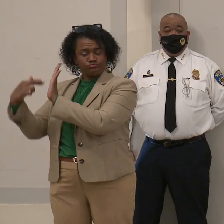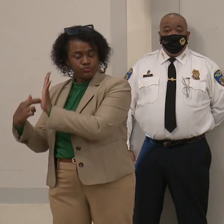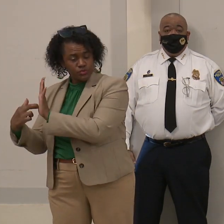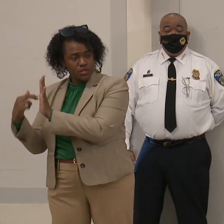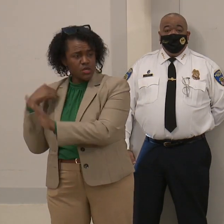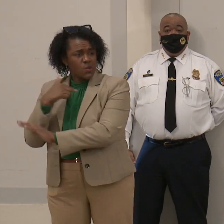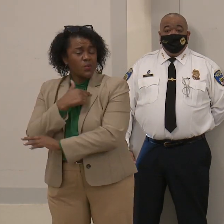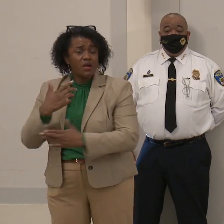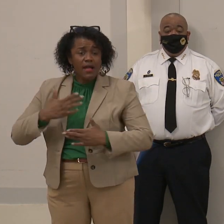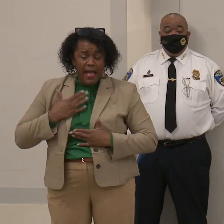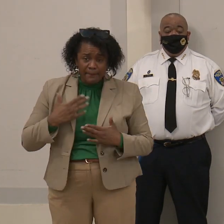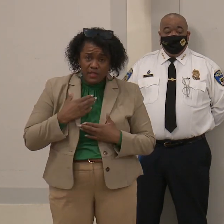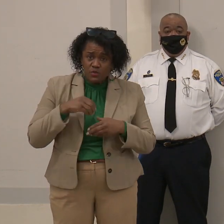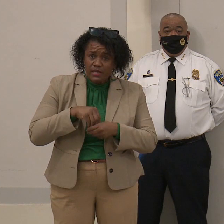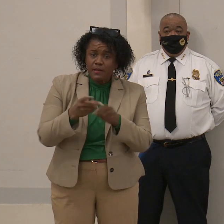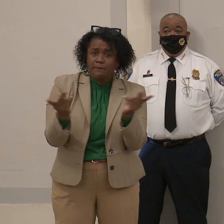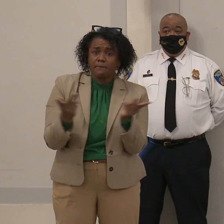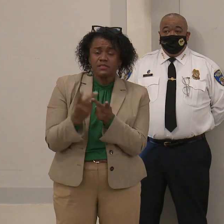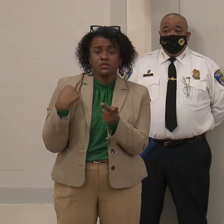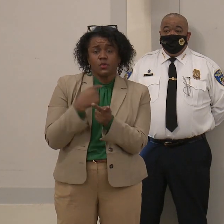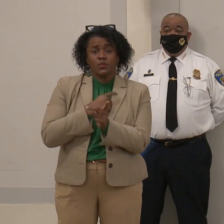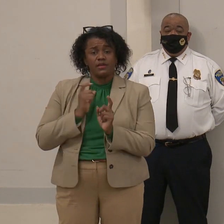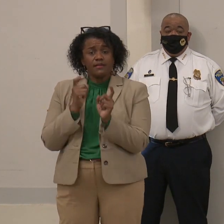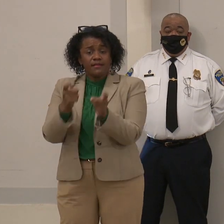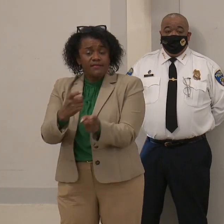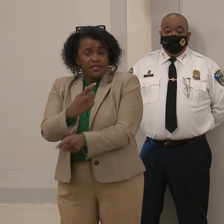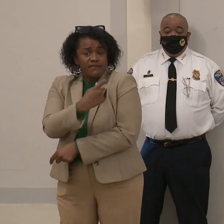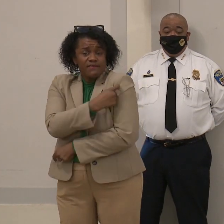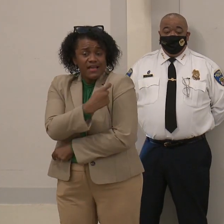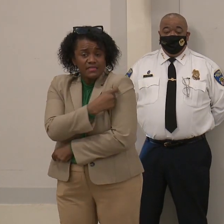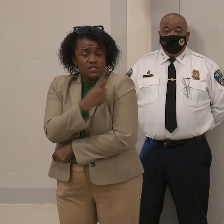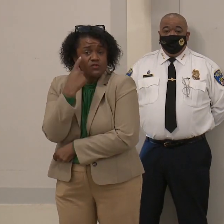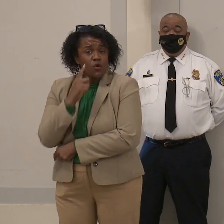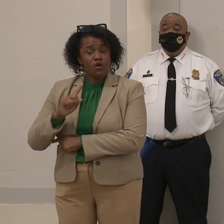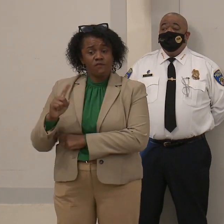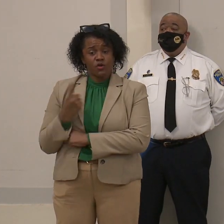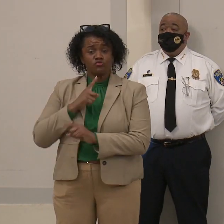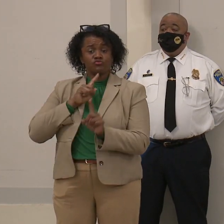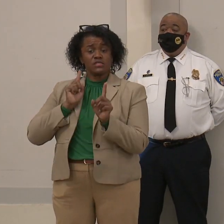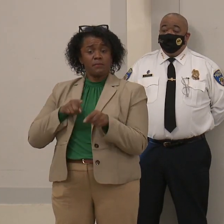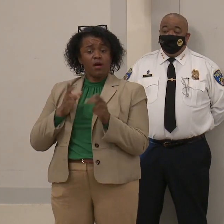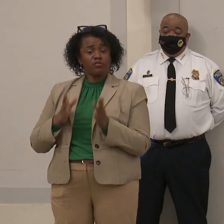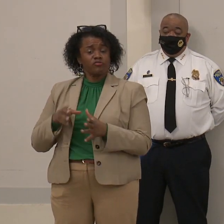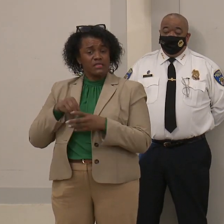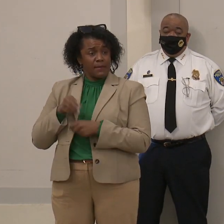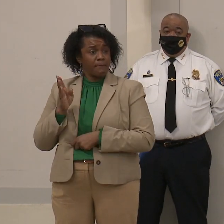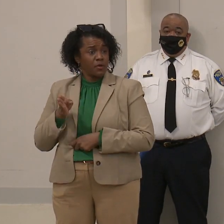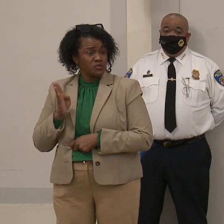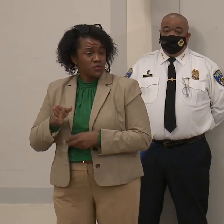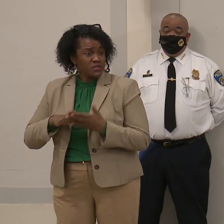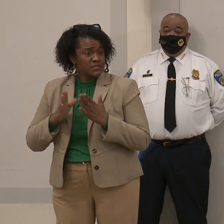to be in a position to administer COVID-19 vaccines to first responders in Baltimore